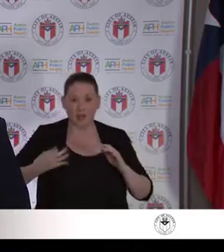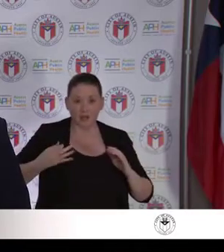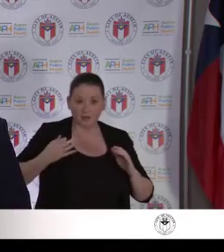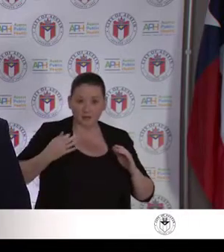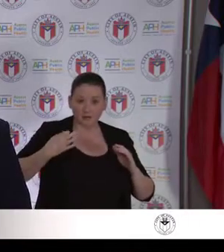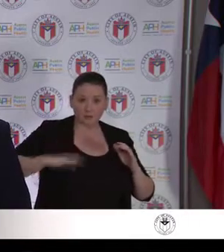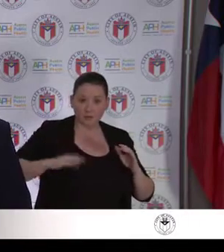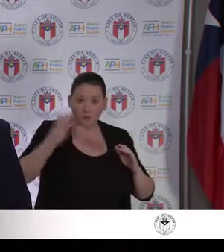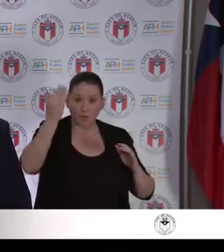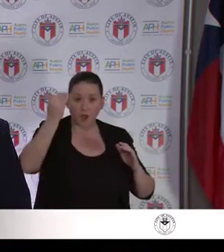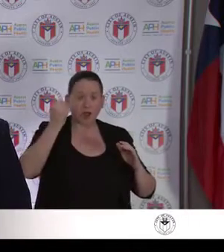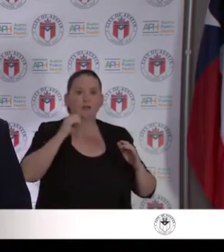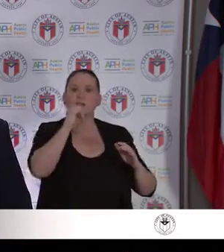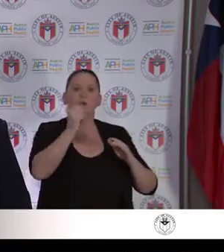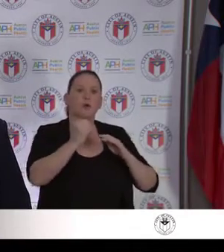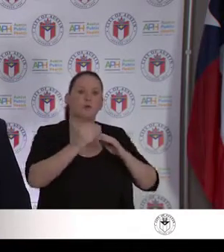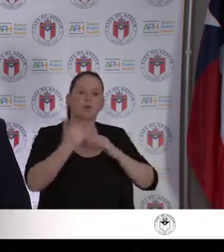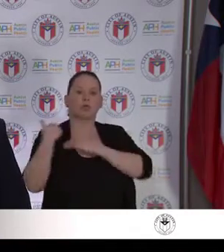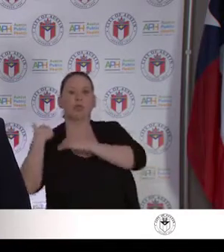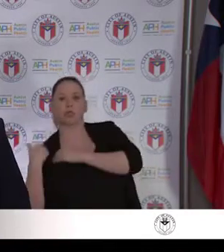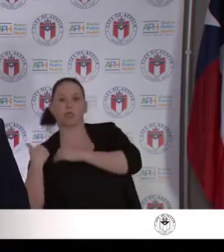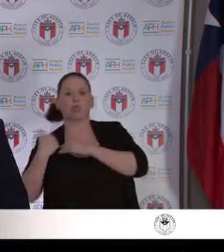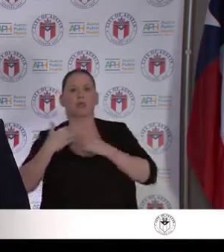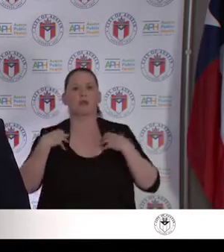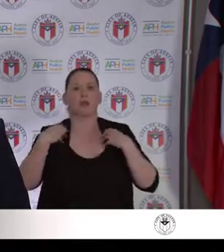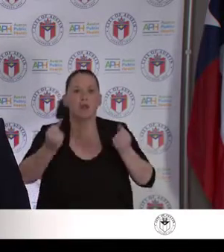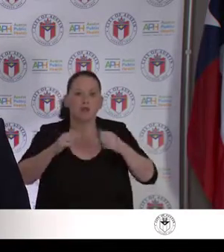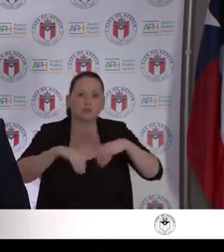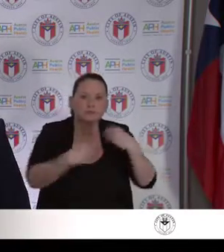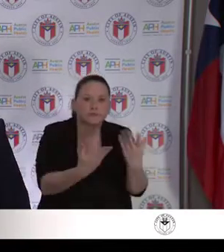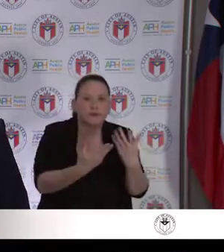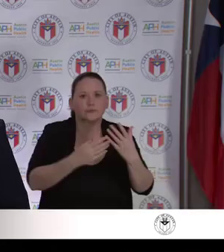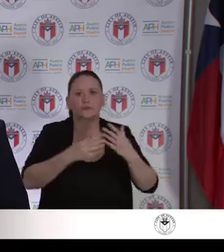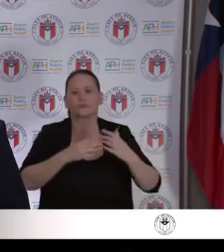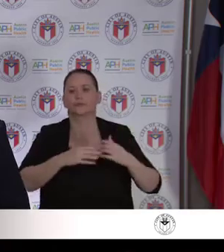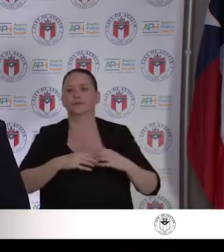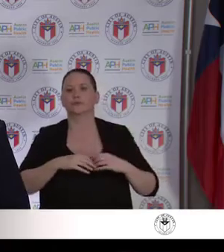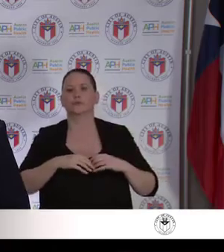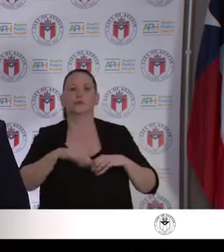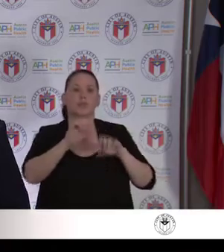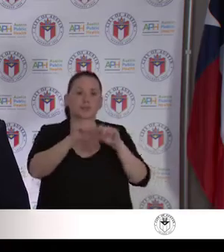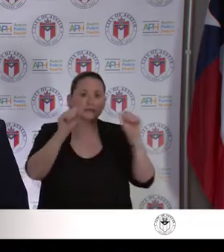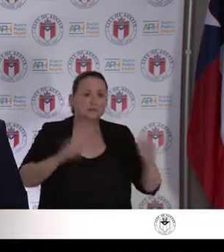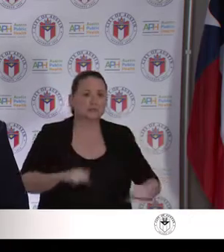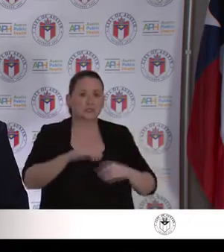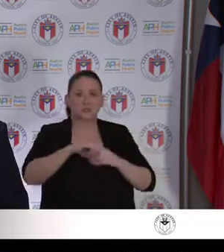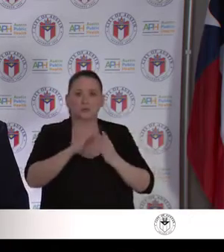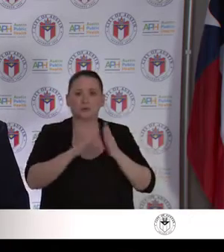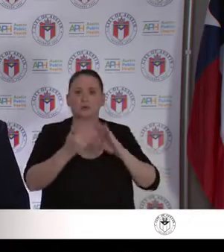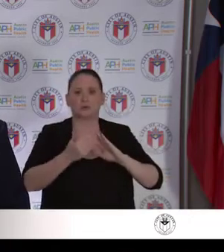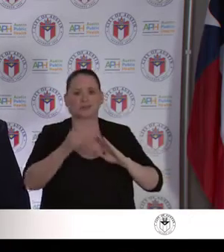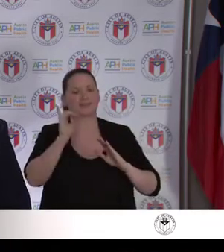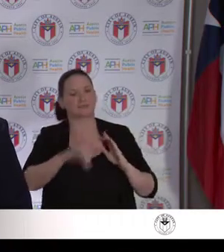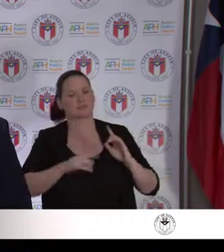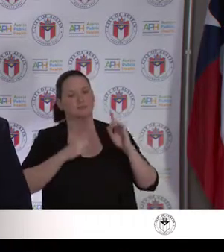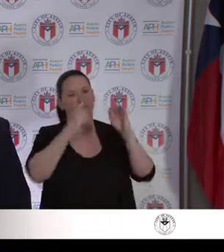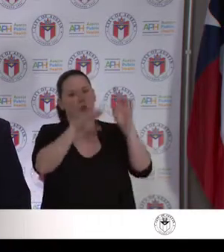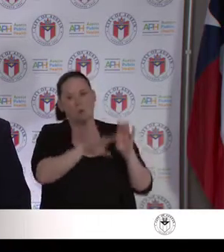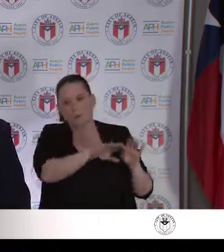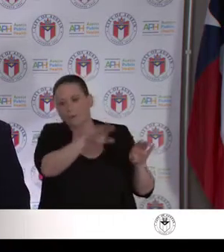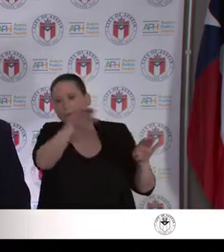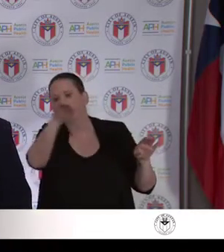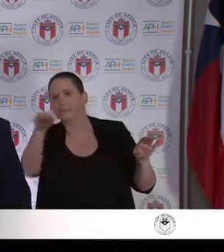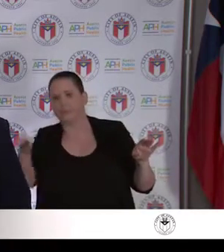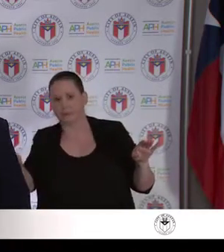don't overtax the healthcare delivery system in our community, and that's what we're striving for.